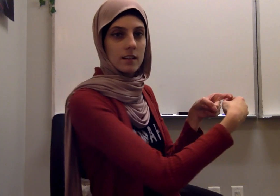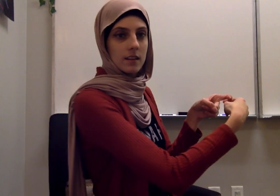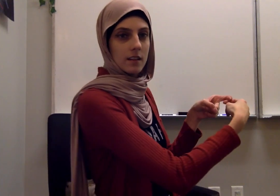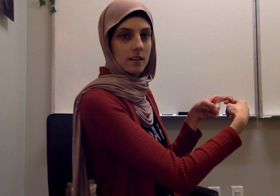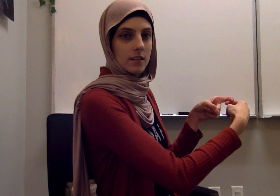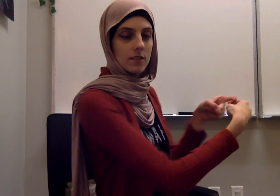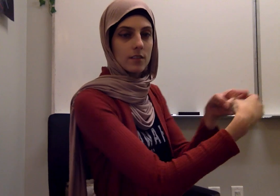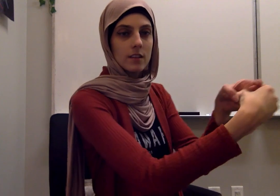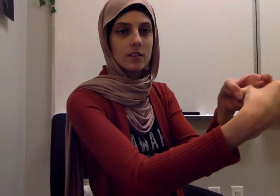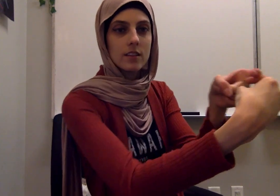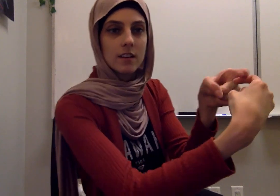So it looks like.